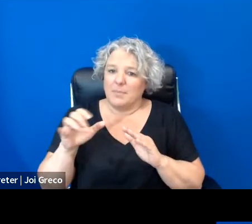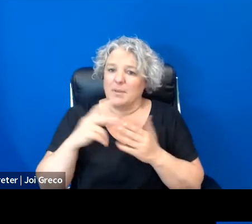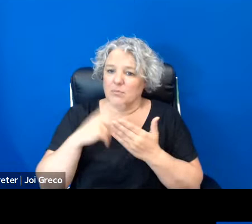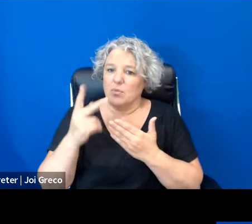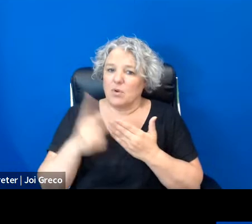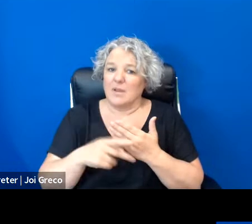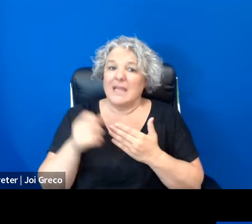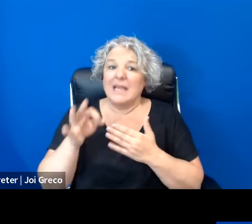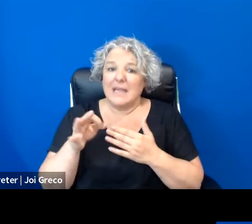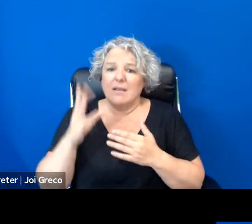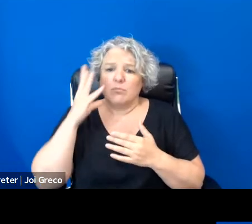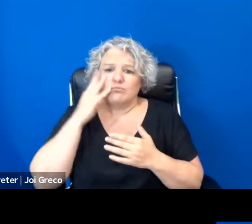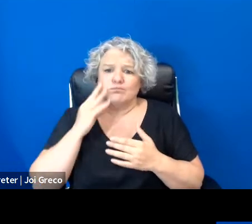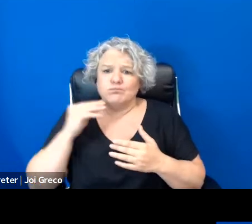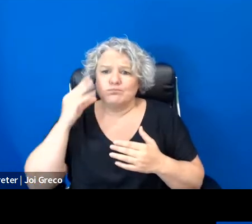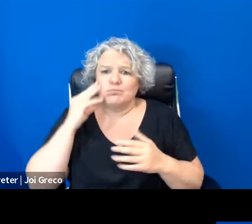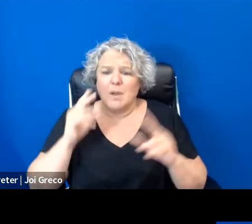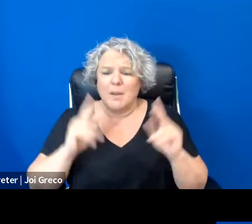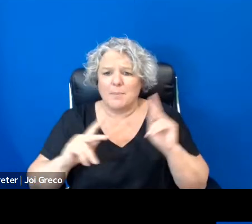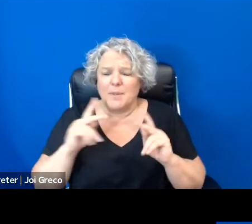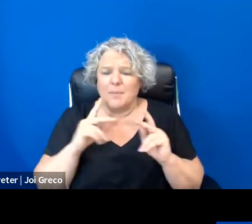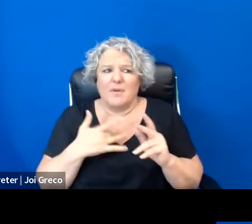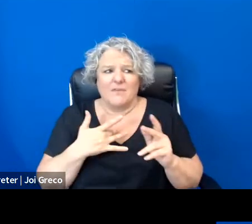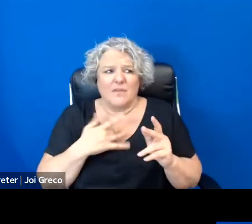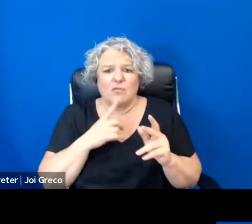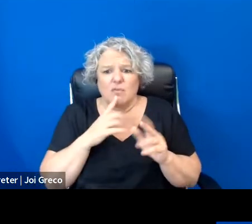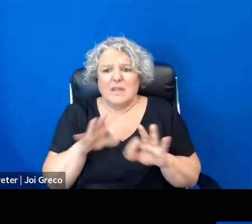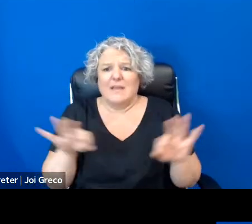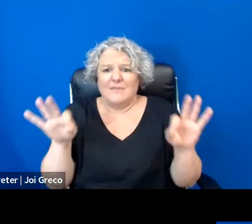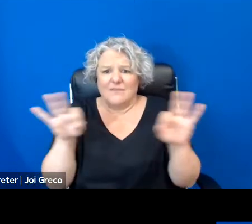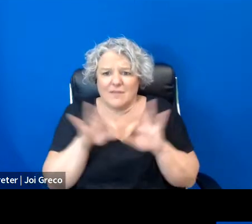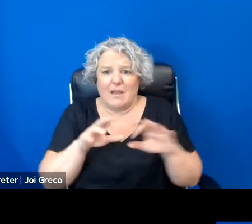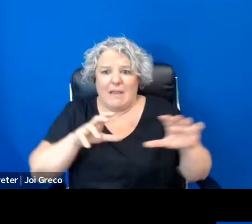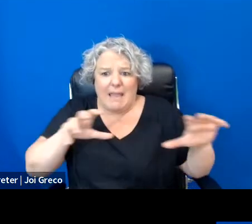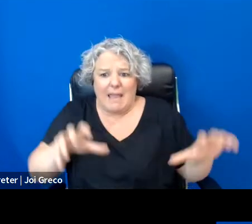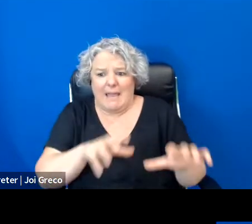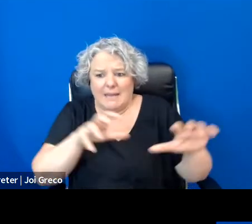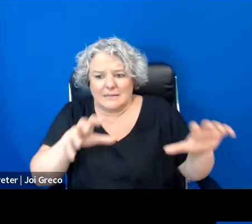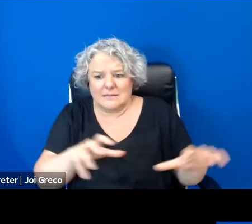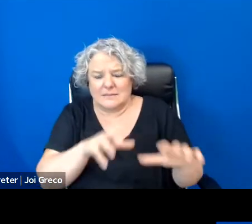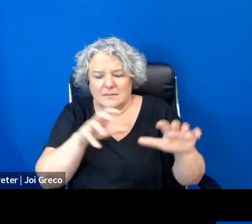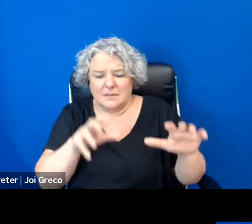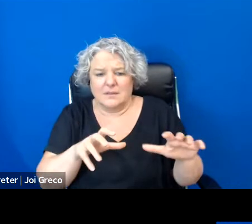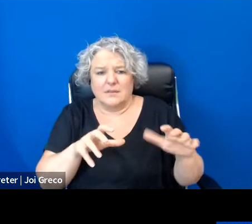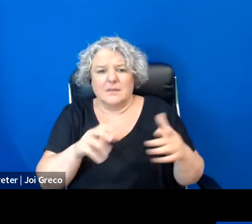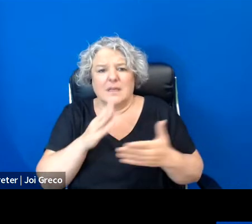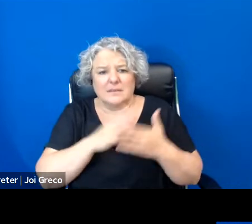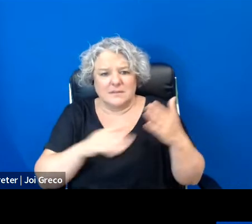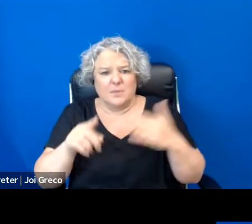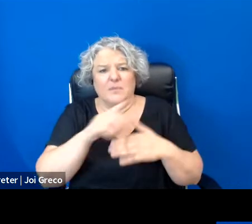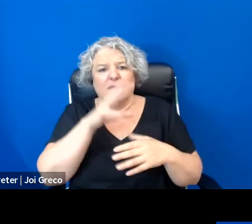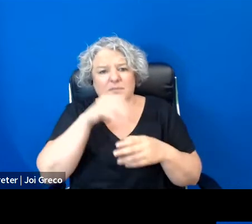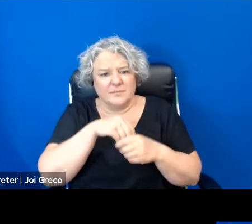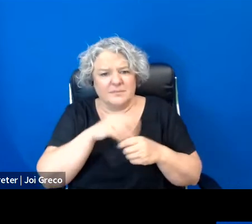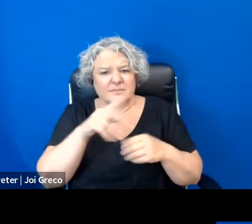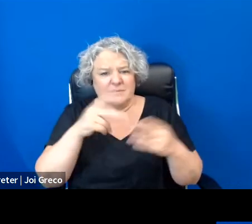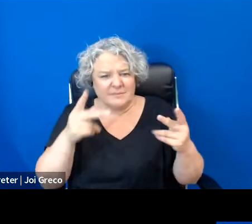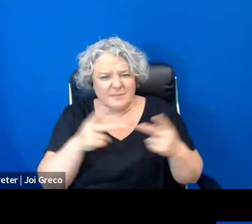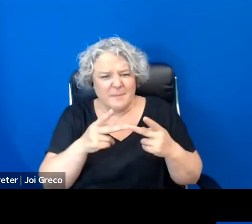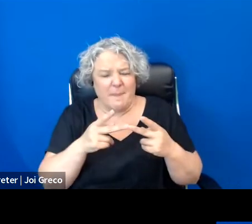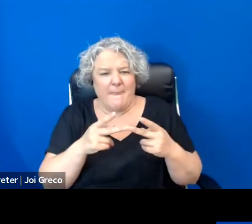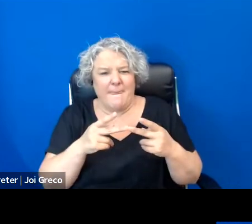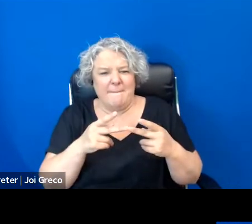senior people valued activism, and some of you who are in that position now do it, and make